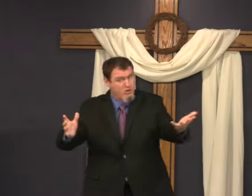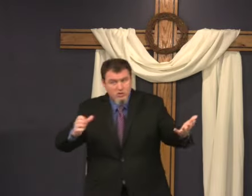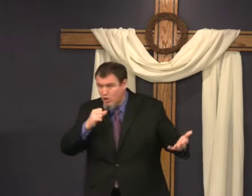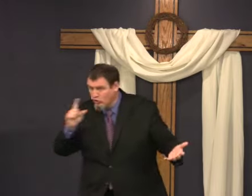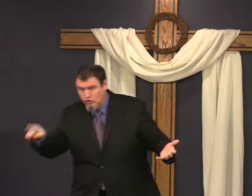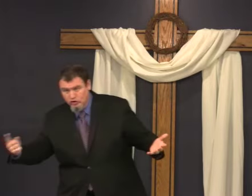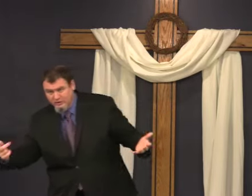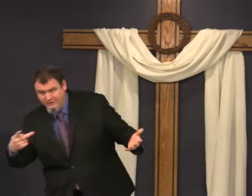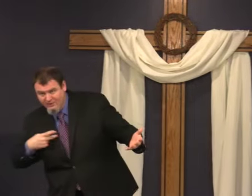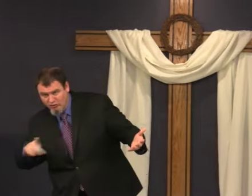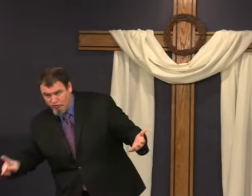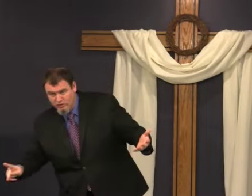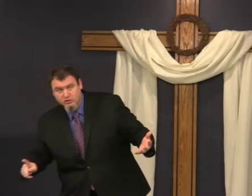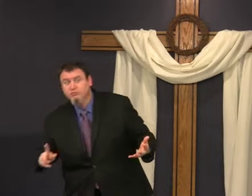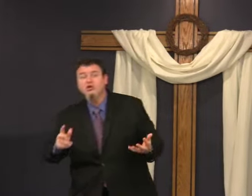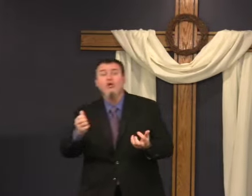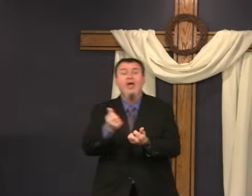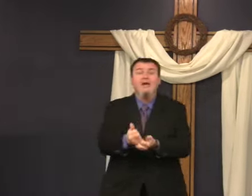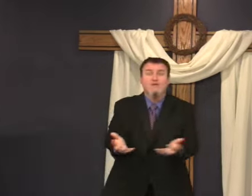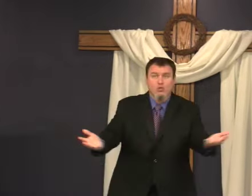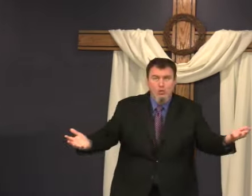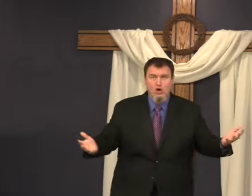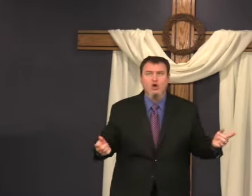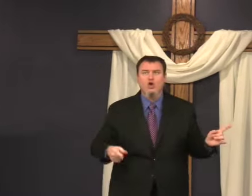You, not just the Pharisees, but